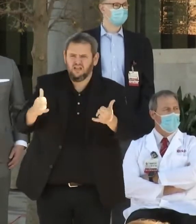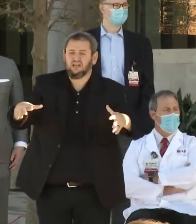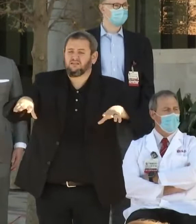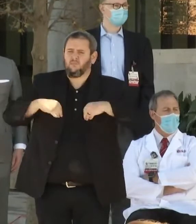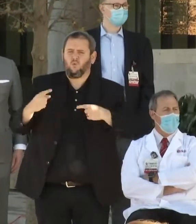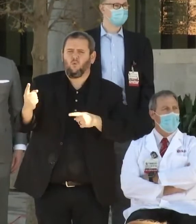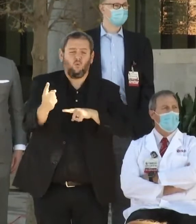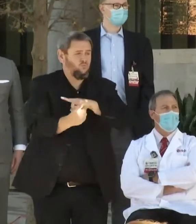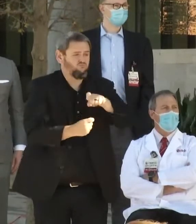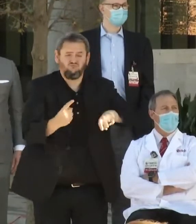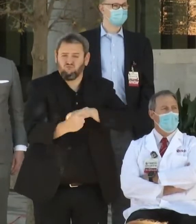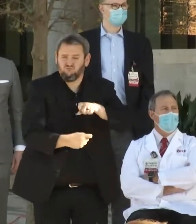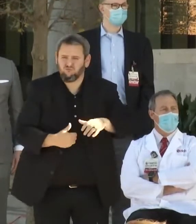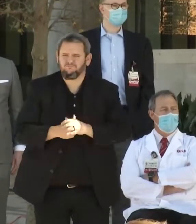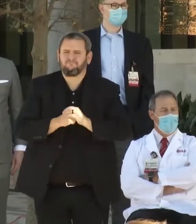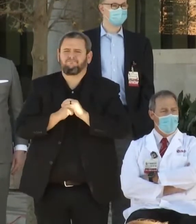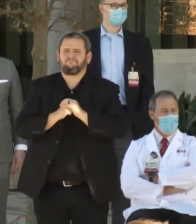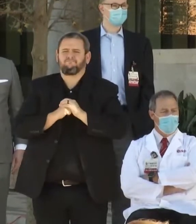Okay.